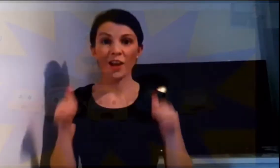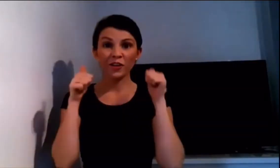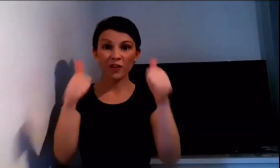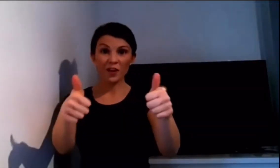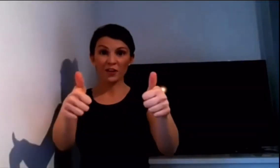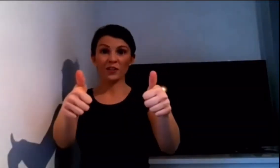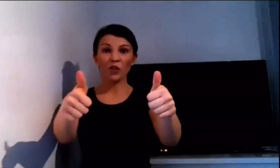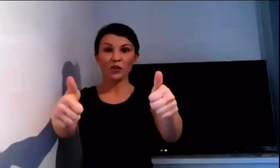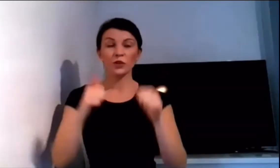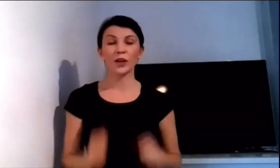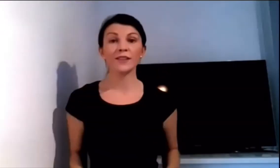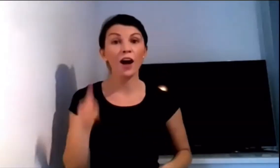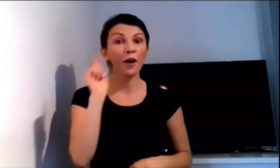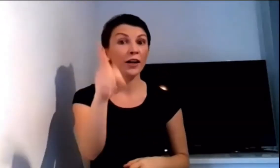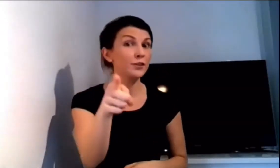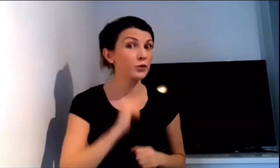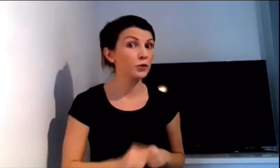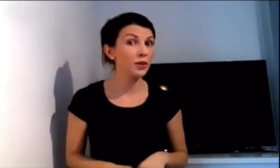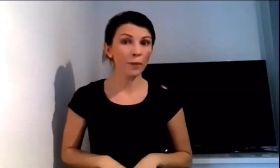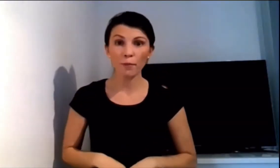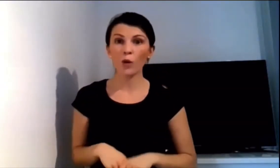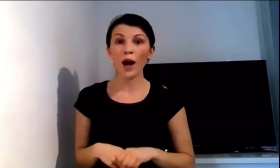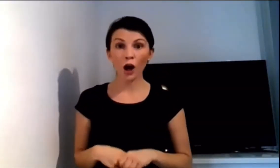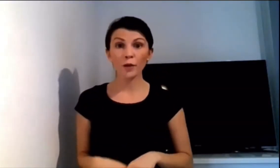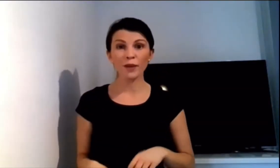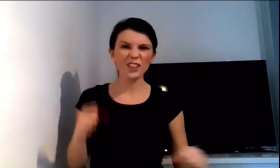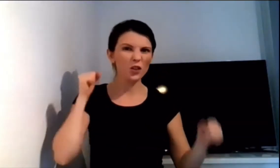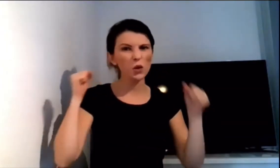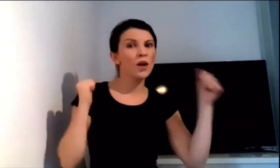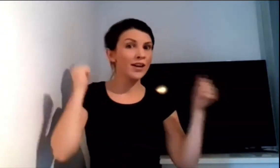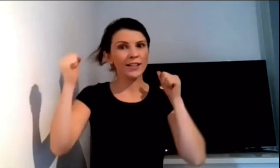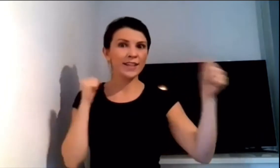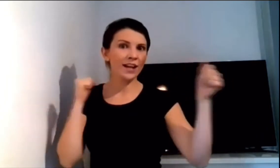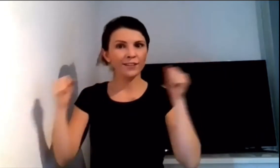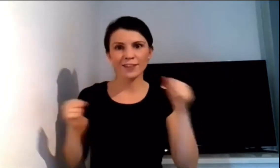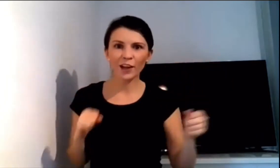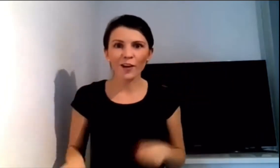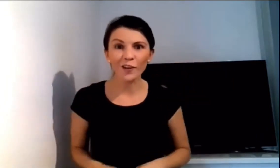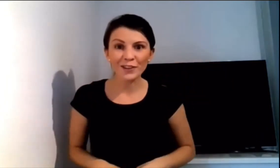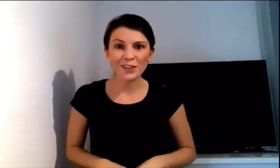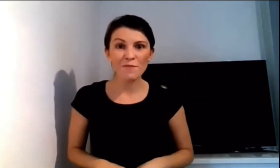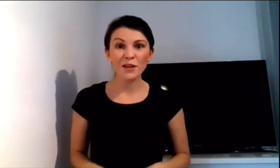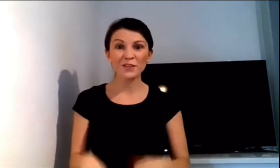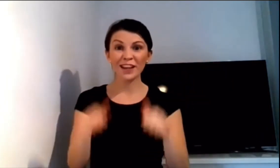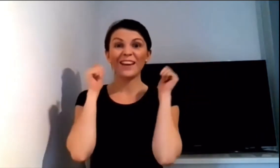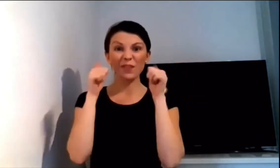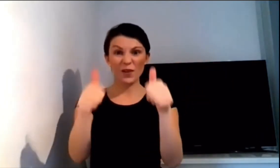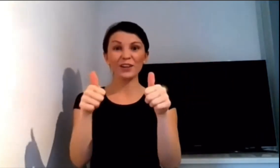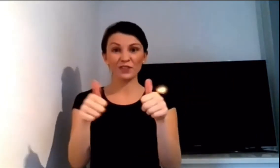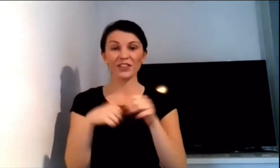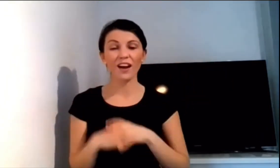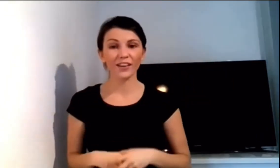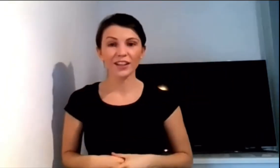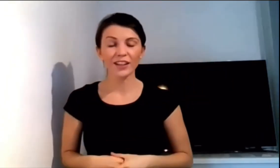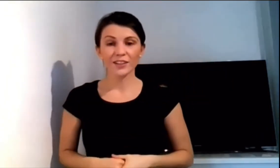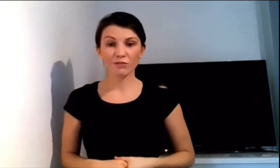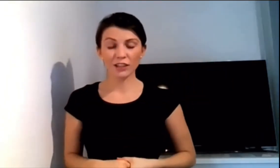Good song choice. I saw some people at home and in school dancing along to the music. Well done. Really good